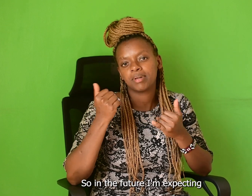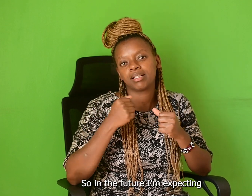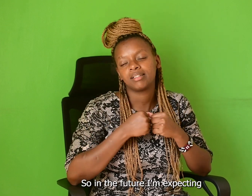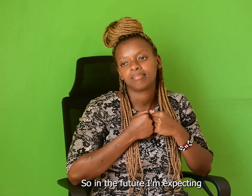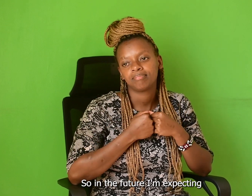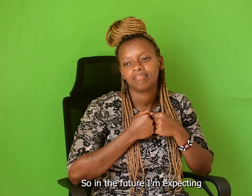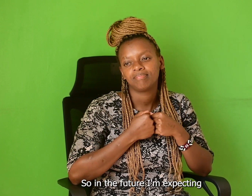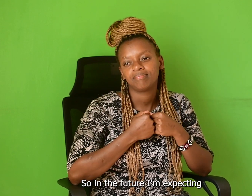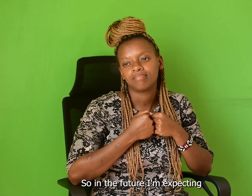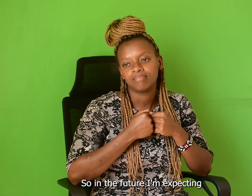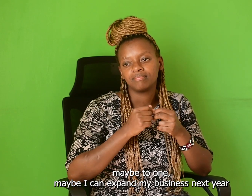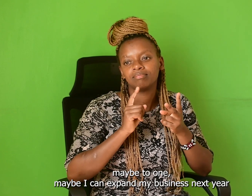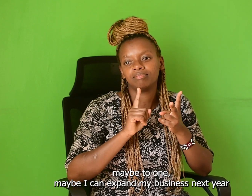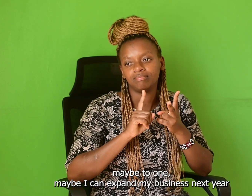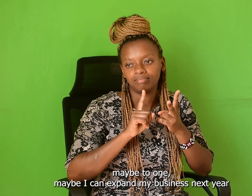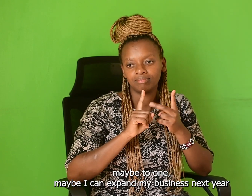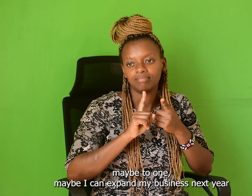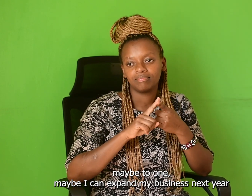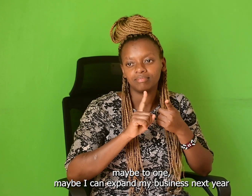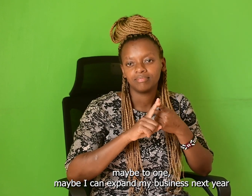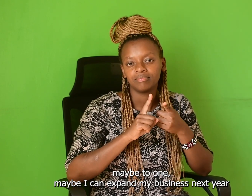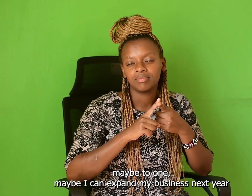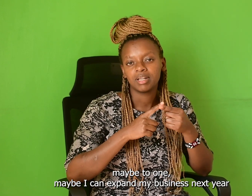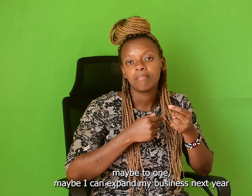So in the future, I'm expecting maybe to a 1.